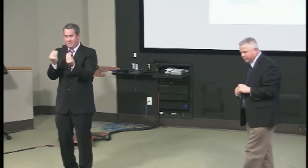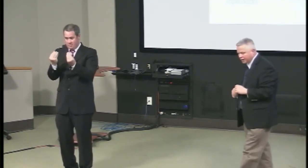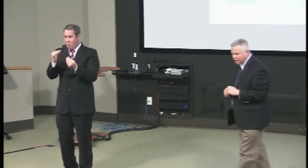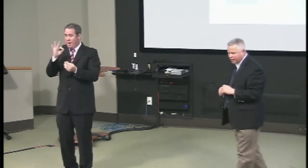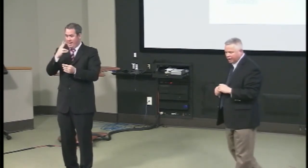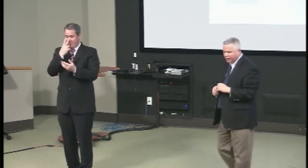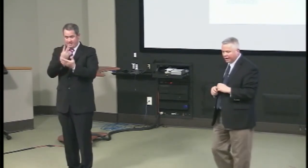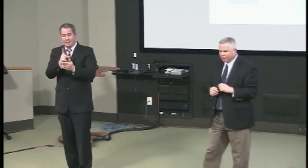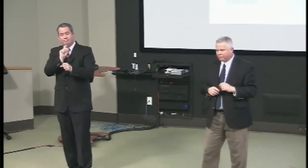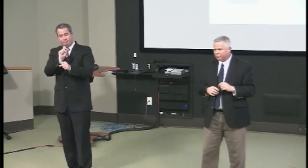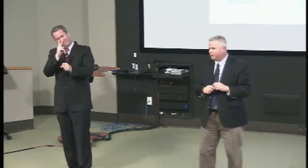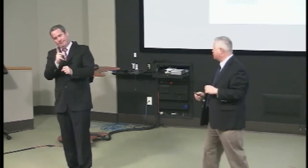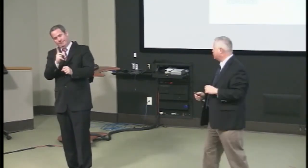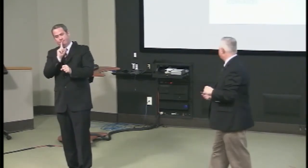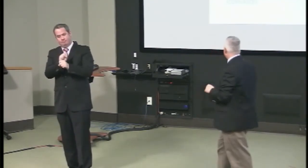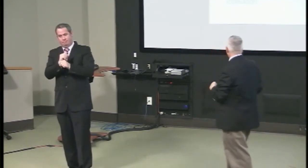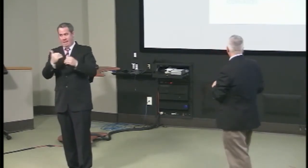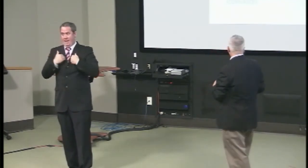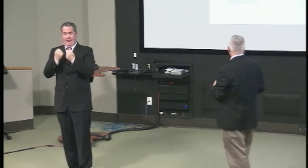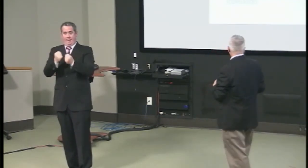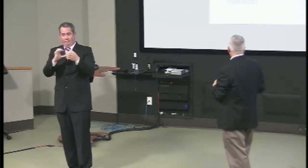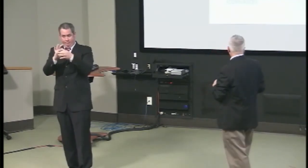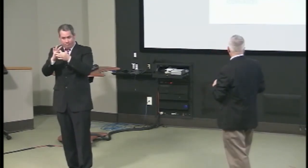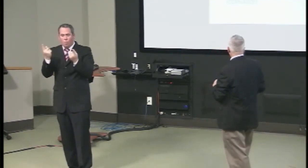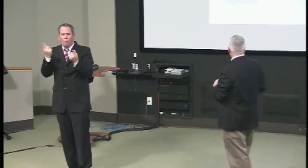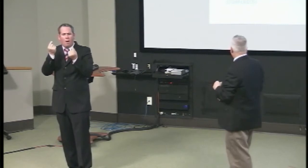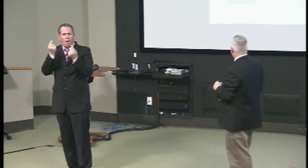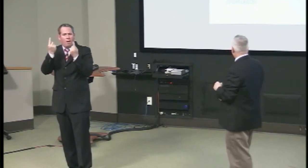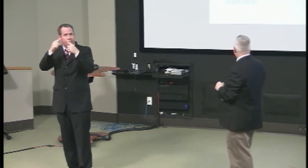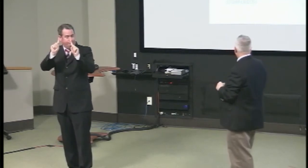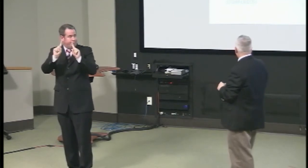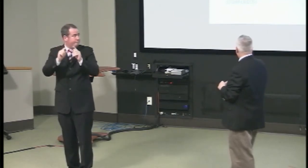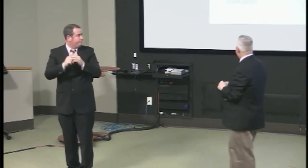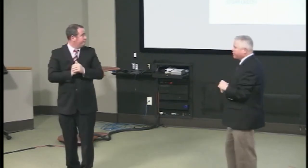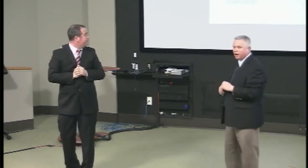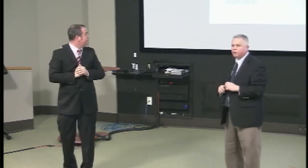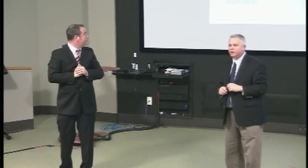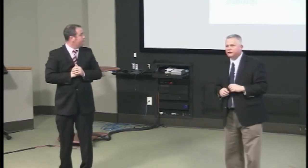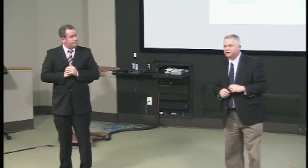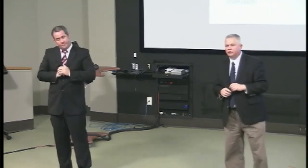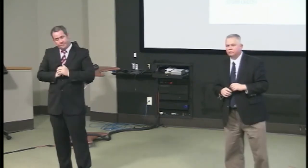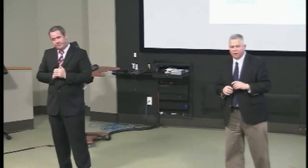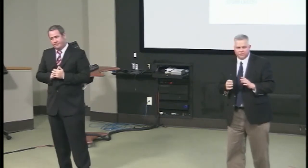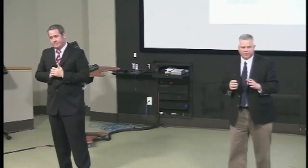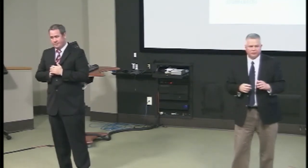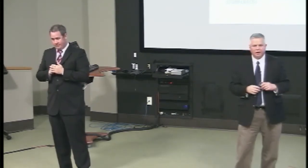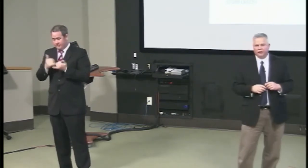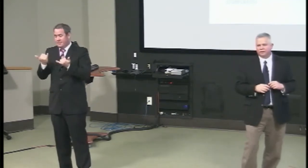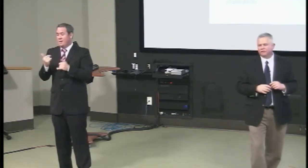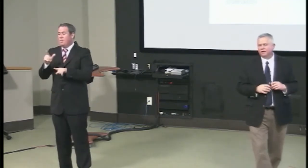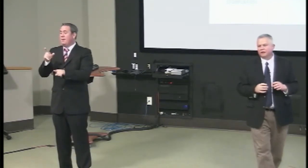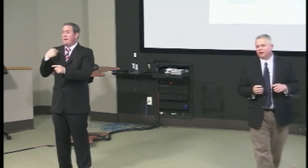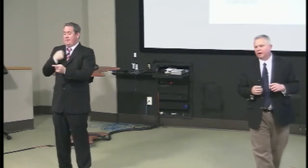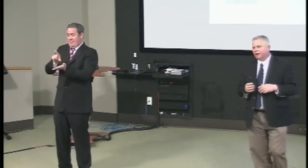old data, and we were preceded the year before by Barry Horowitz and Judy Rumsey